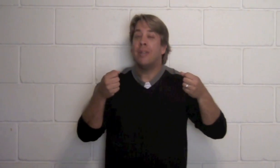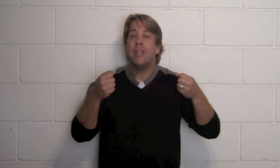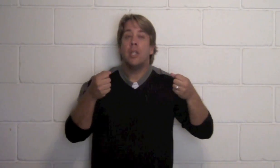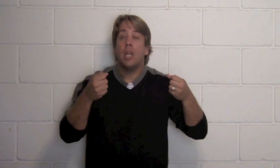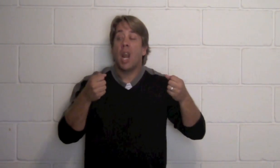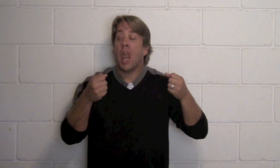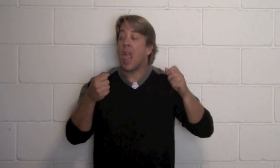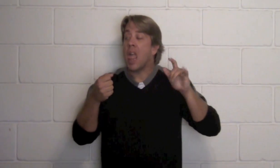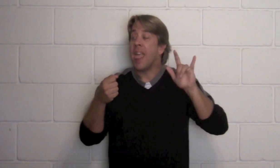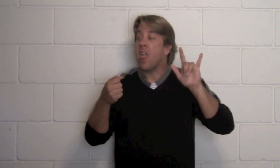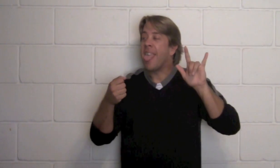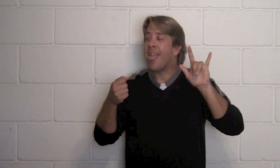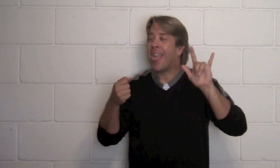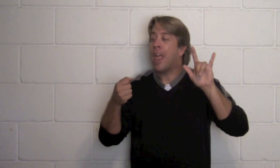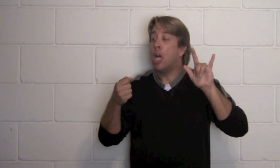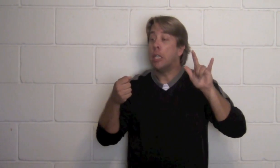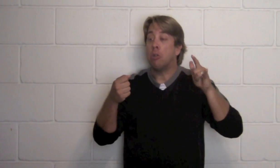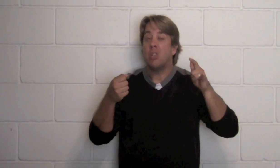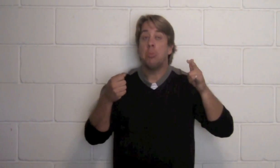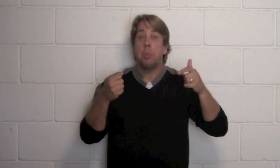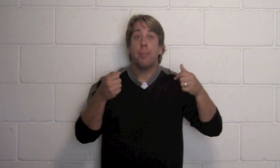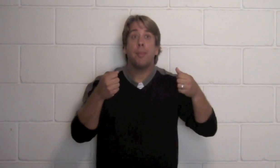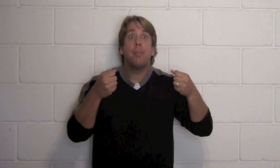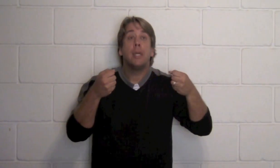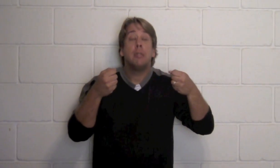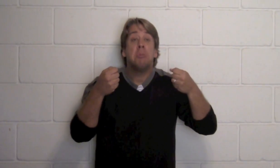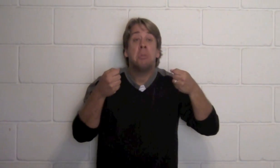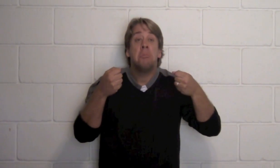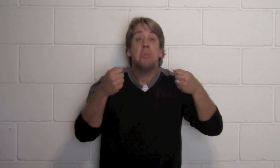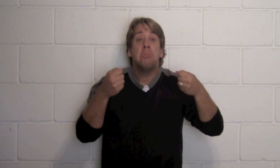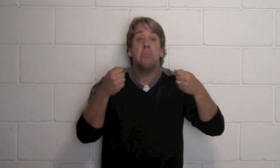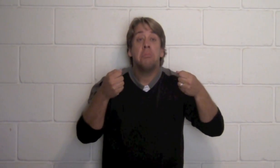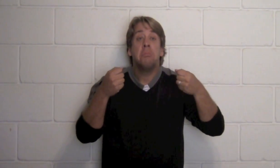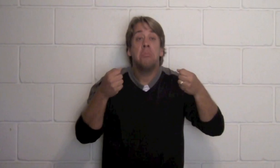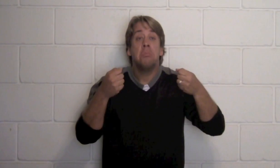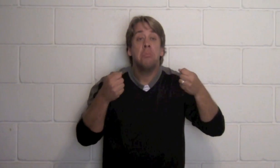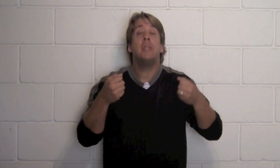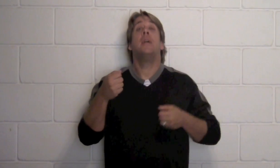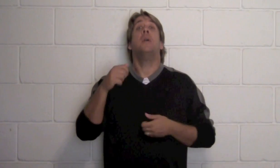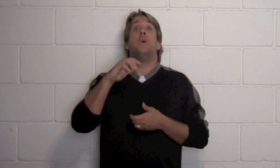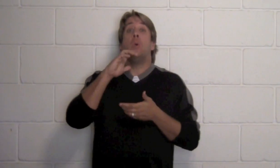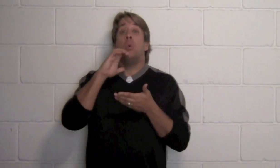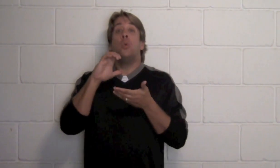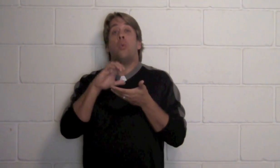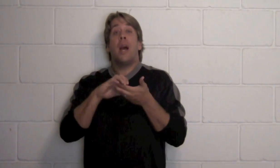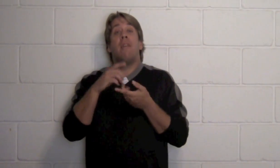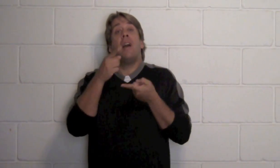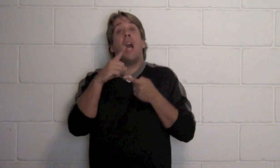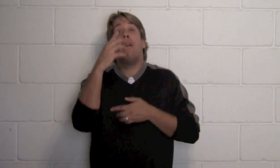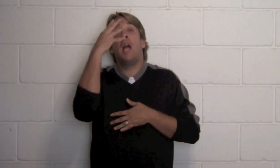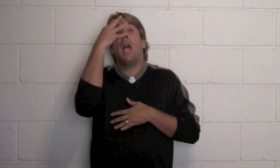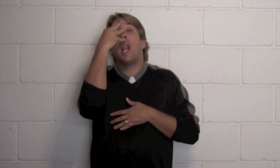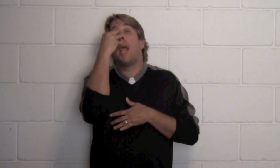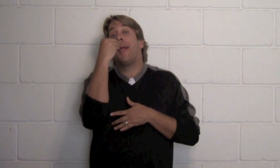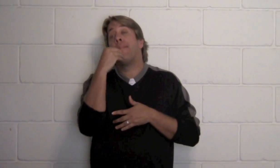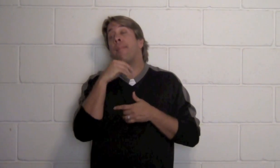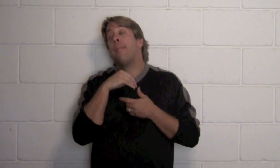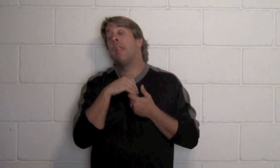yeah, I love you. and the wife then